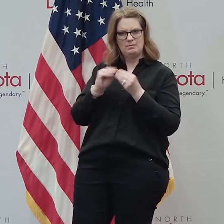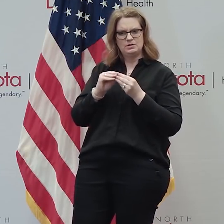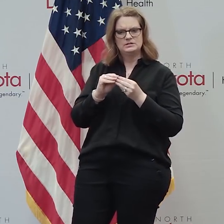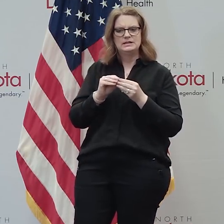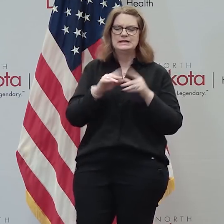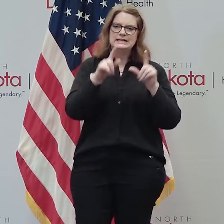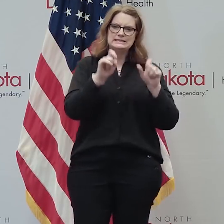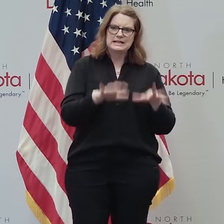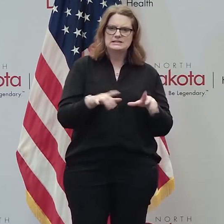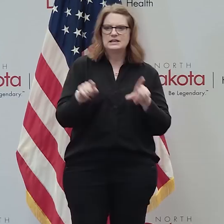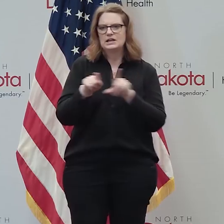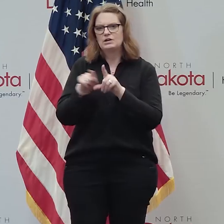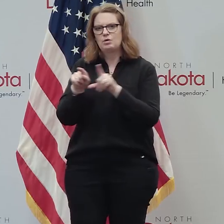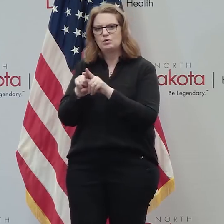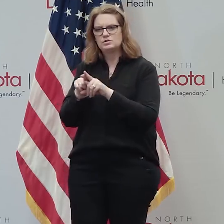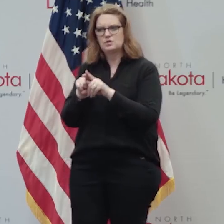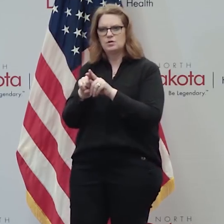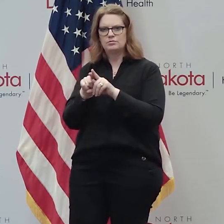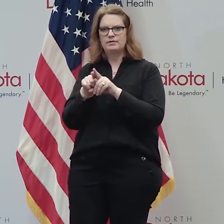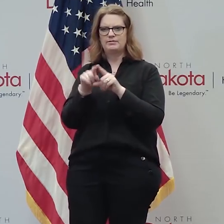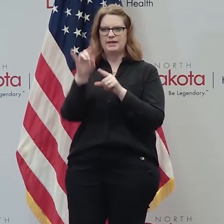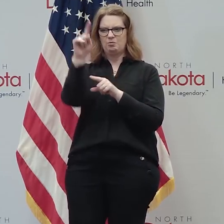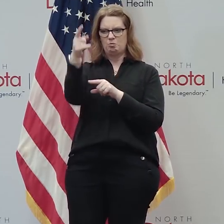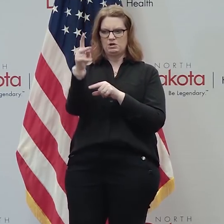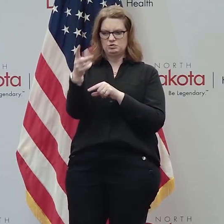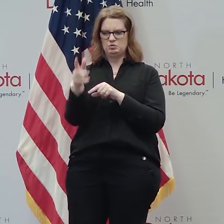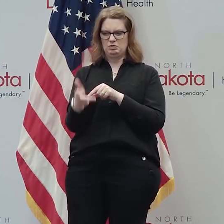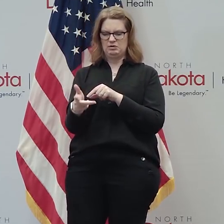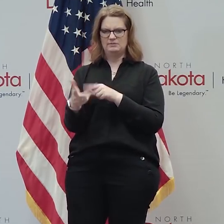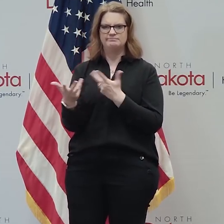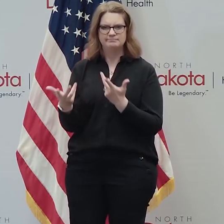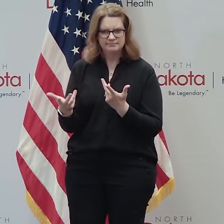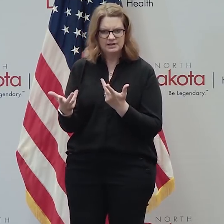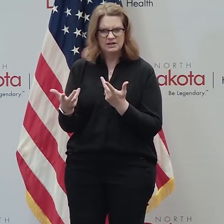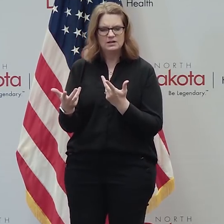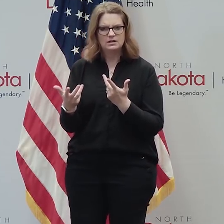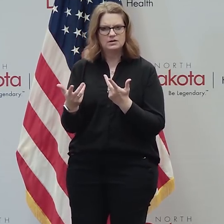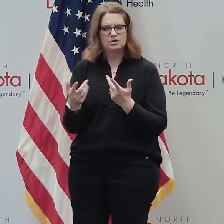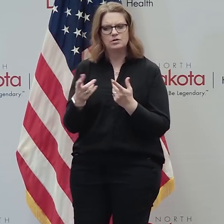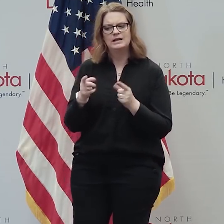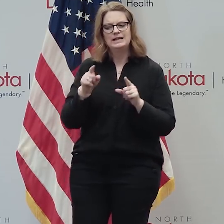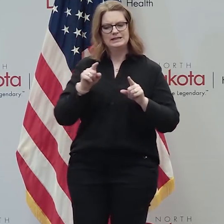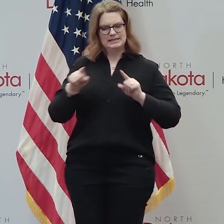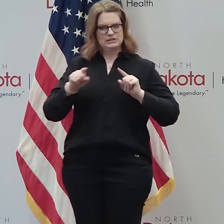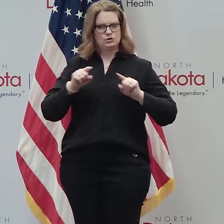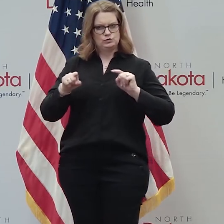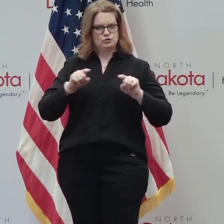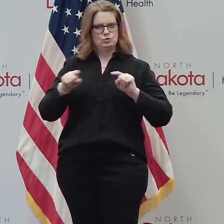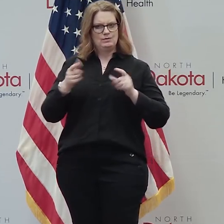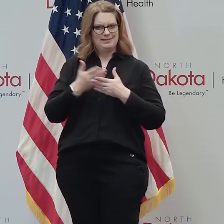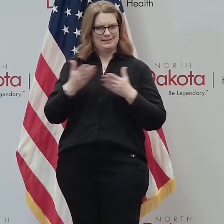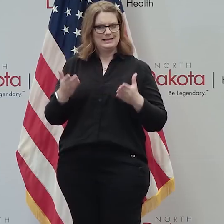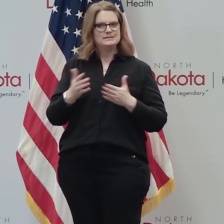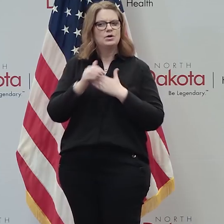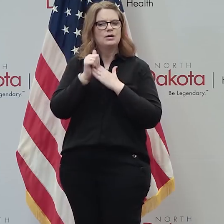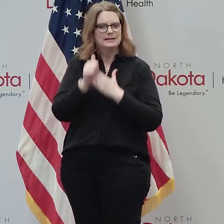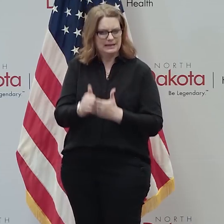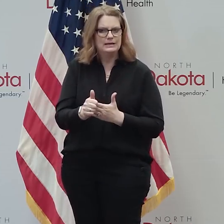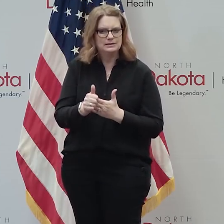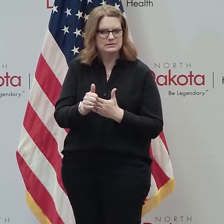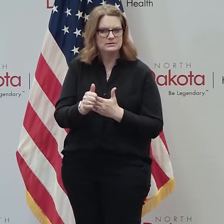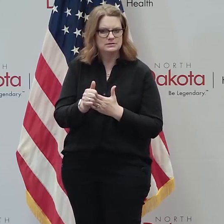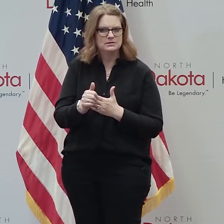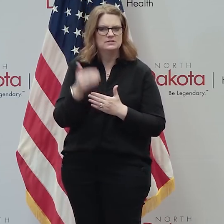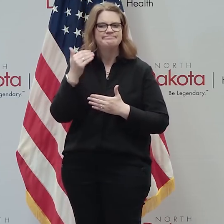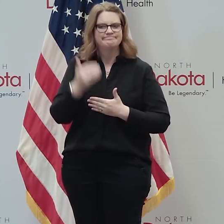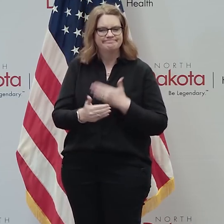and where do we rank versus other states, and our positive rate, because of course those are two things that are guiding us as we through this